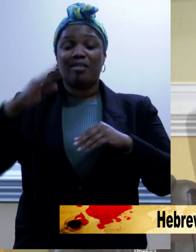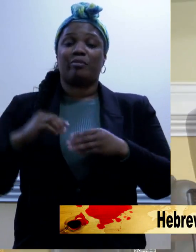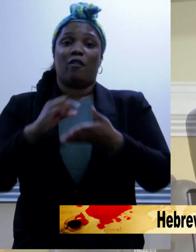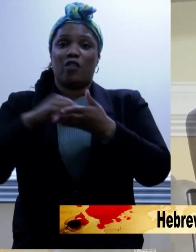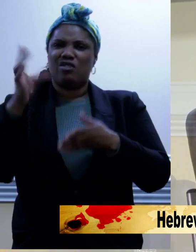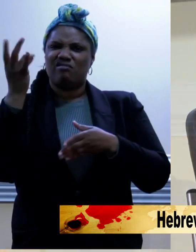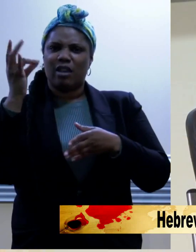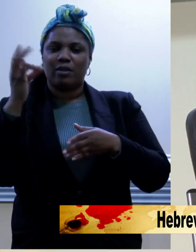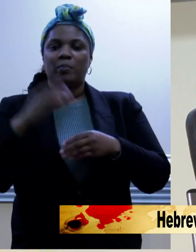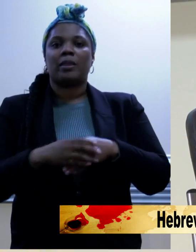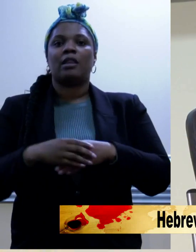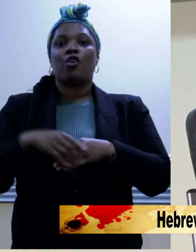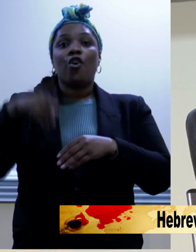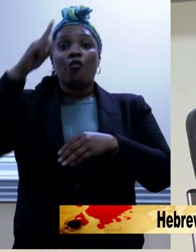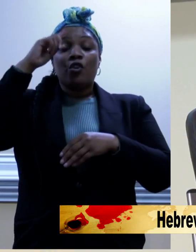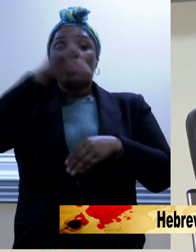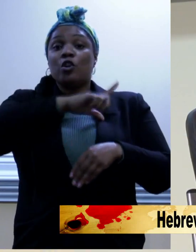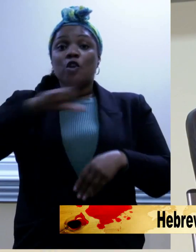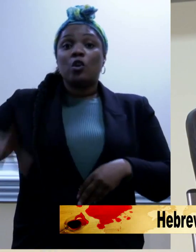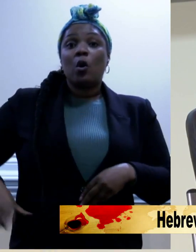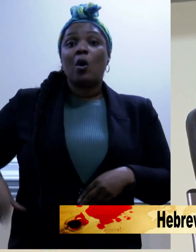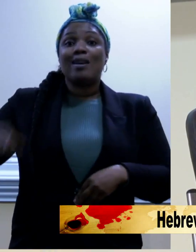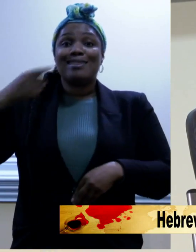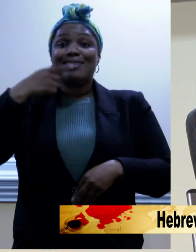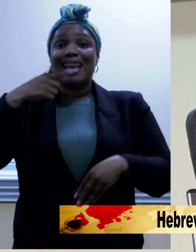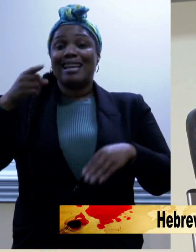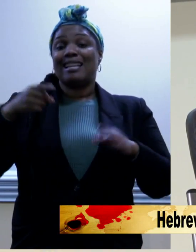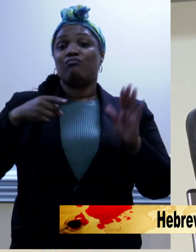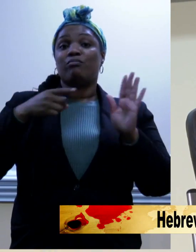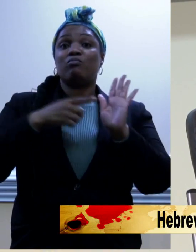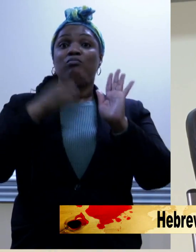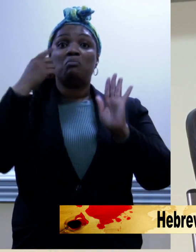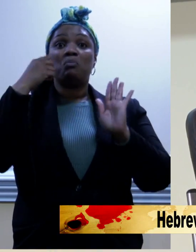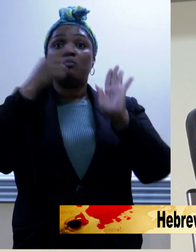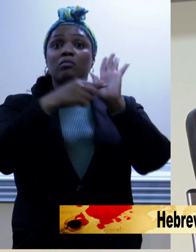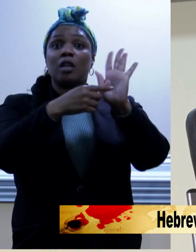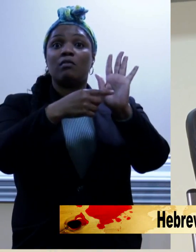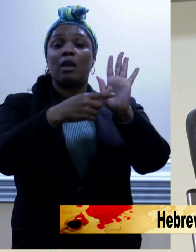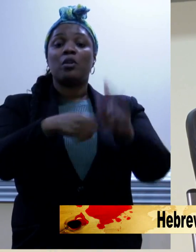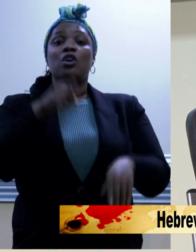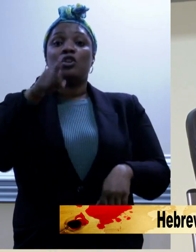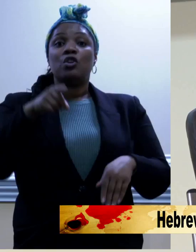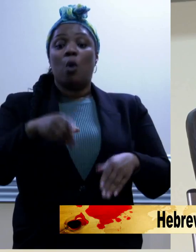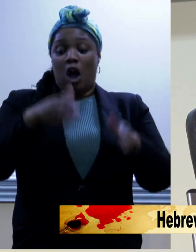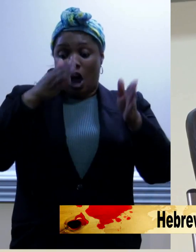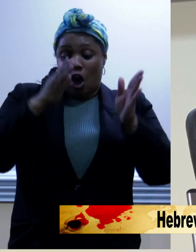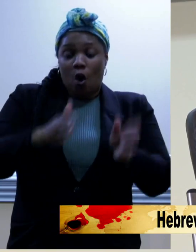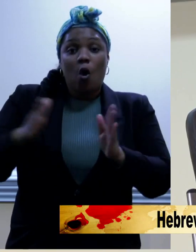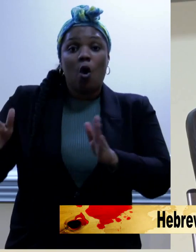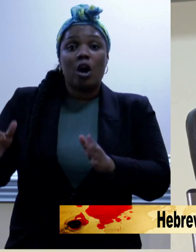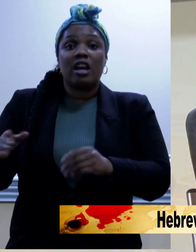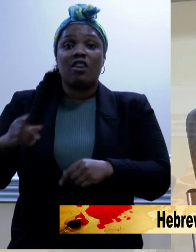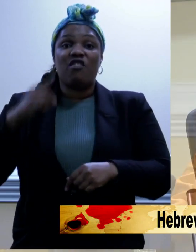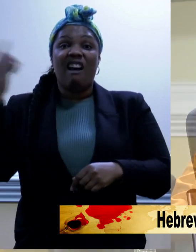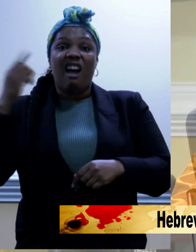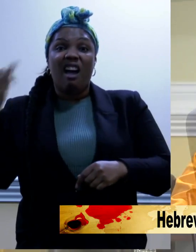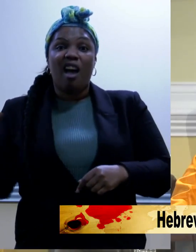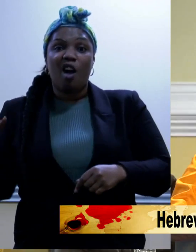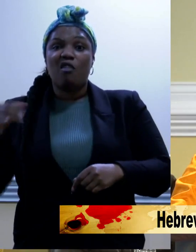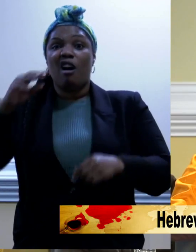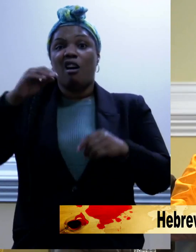17, for he testified, thou art a priest forever after the order of Melchizedek. That's what he